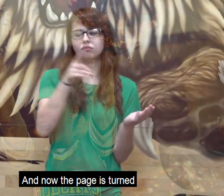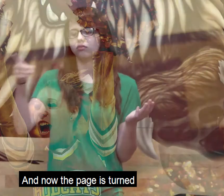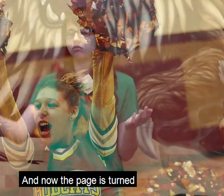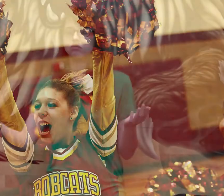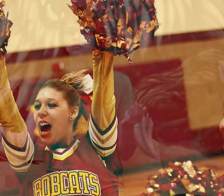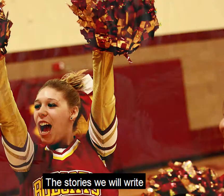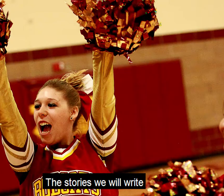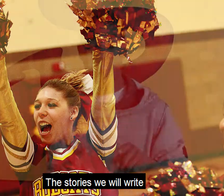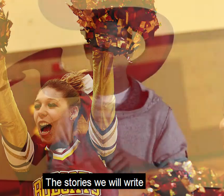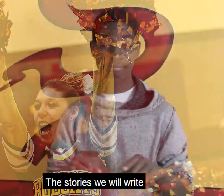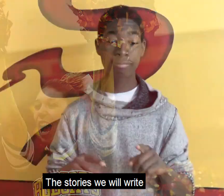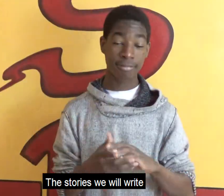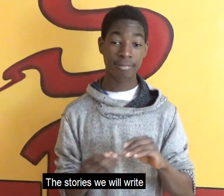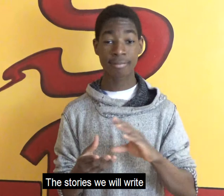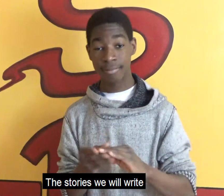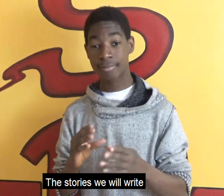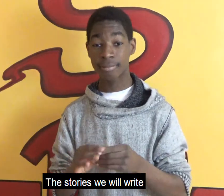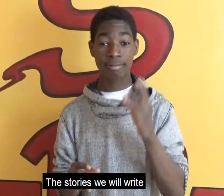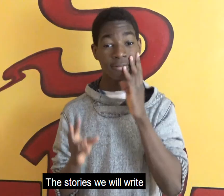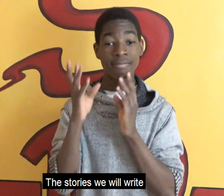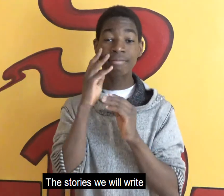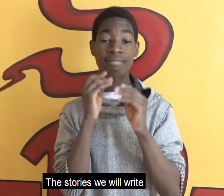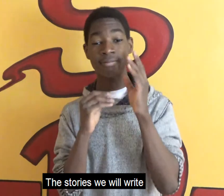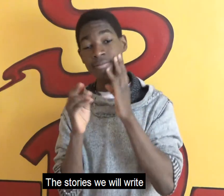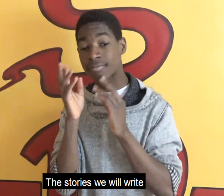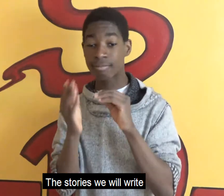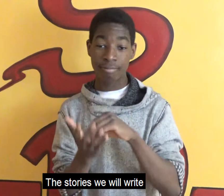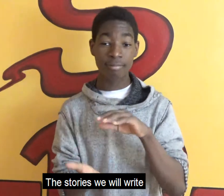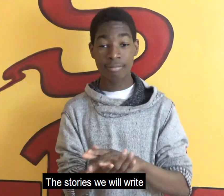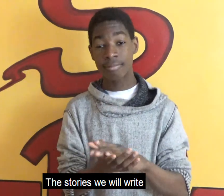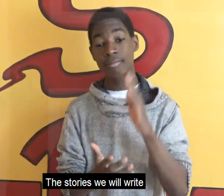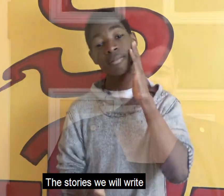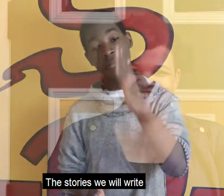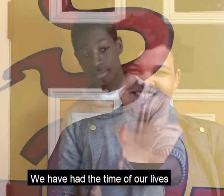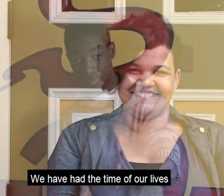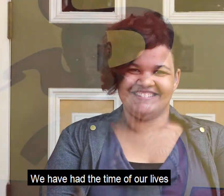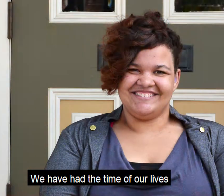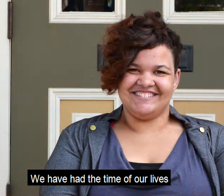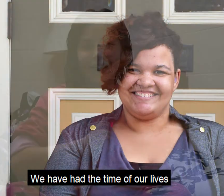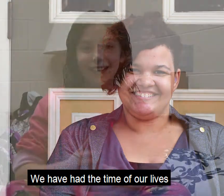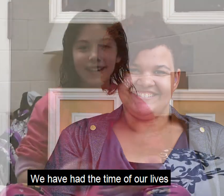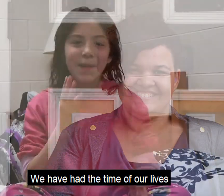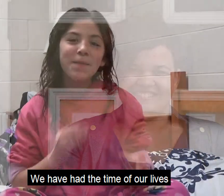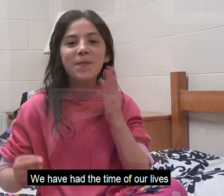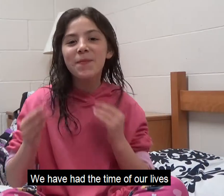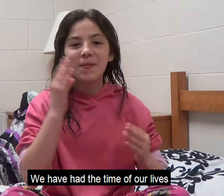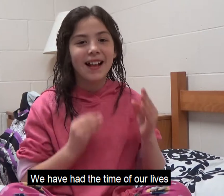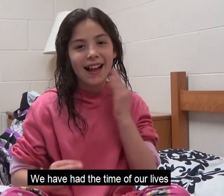The stories we will write We have had the time of our